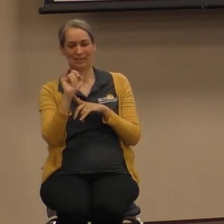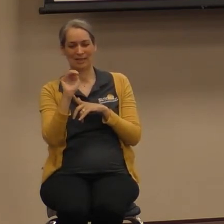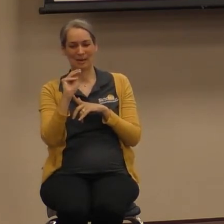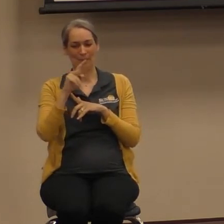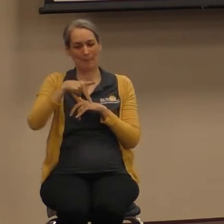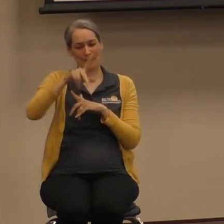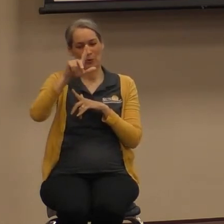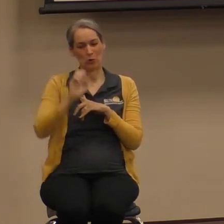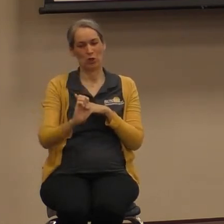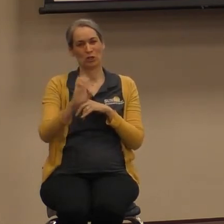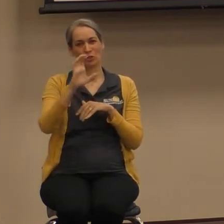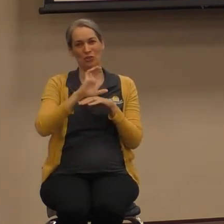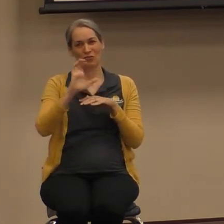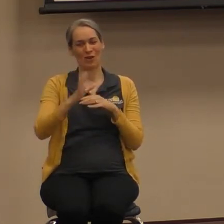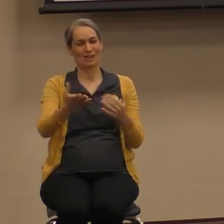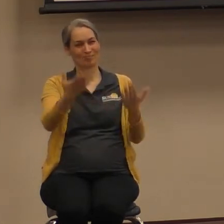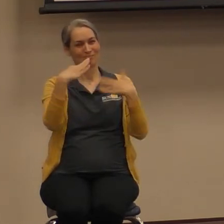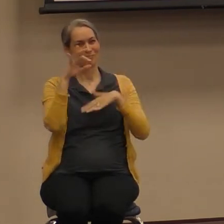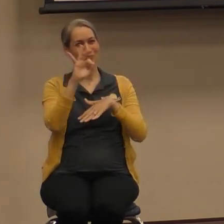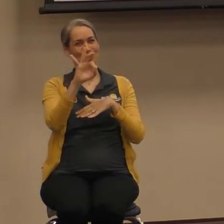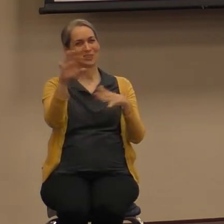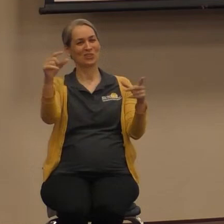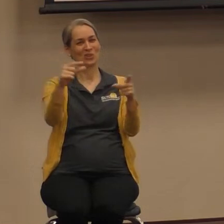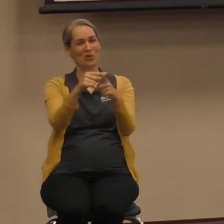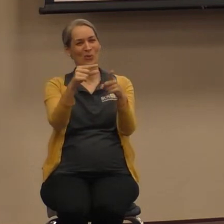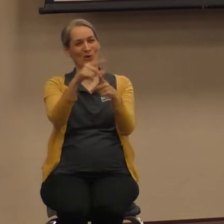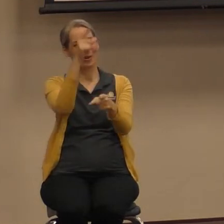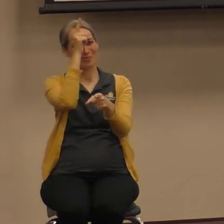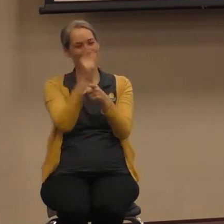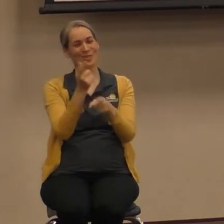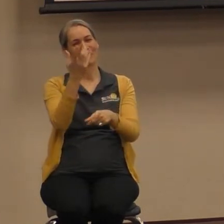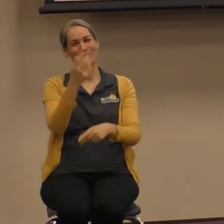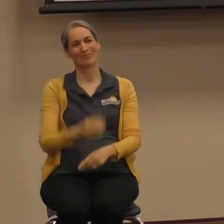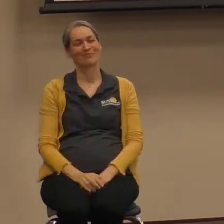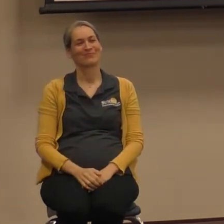ado, come on up here and preach the word, brother.